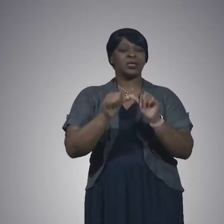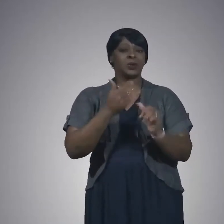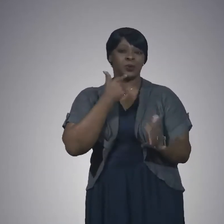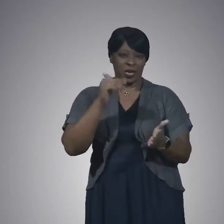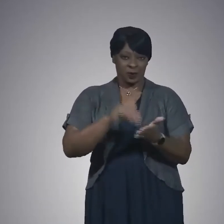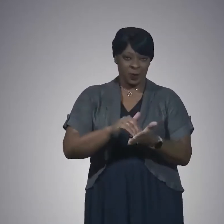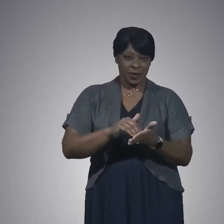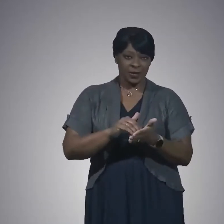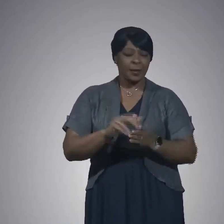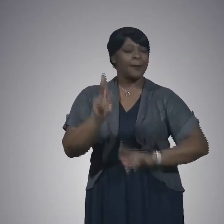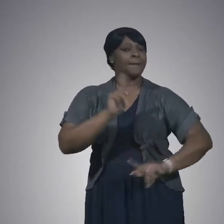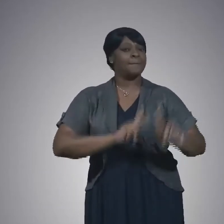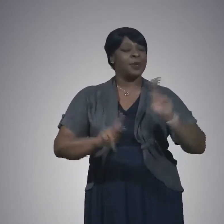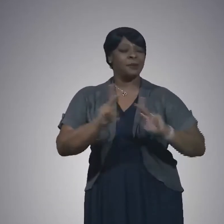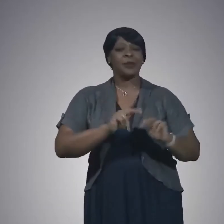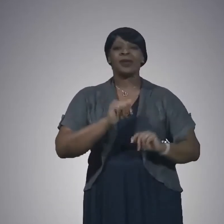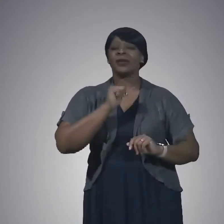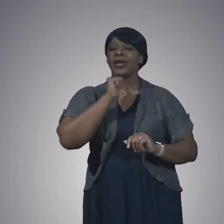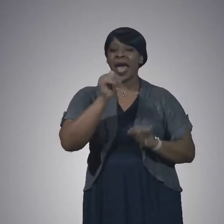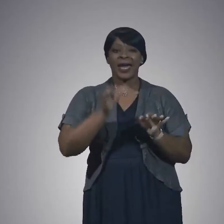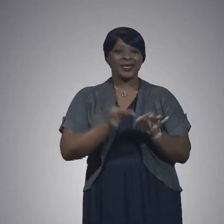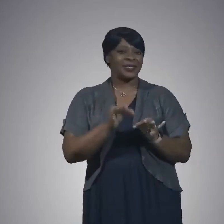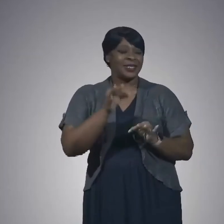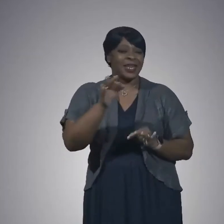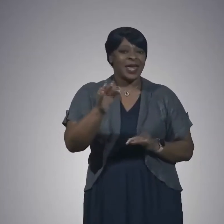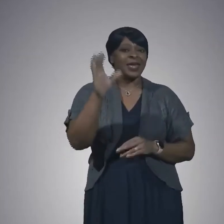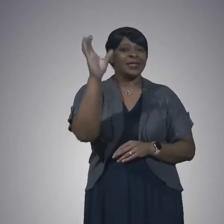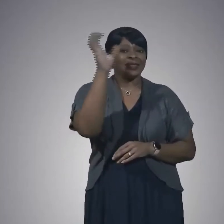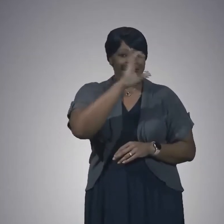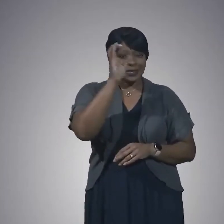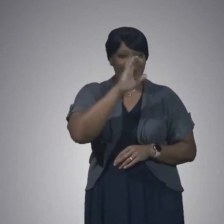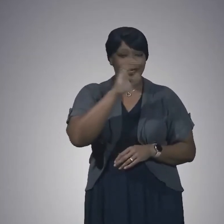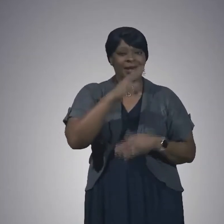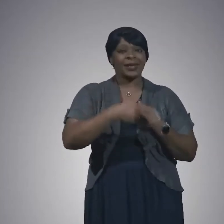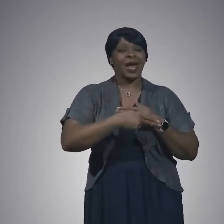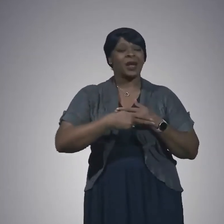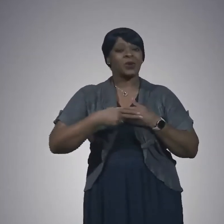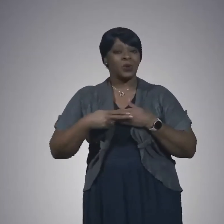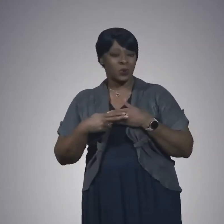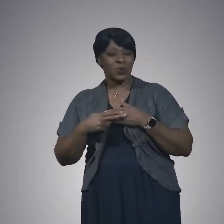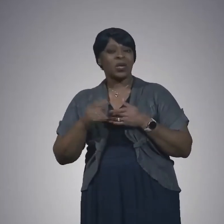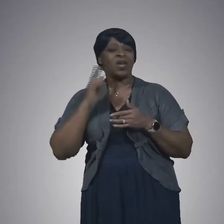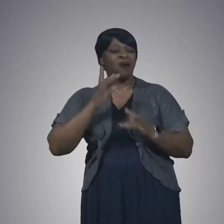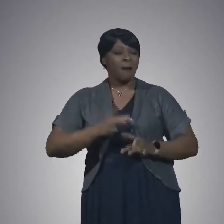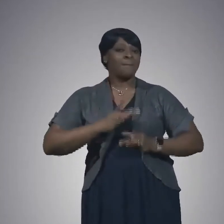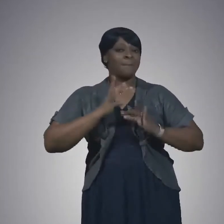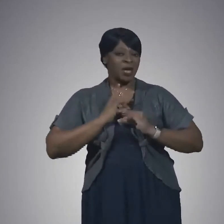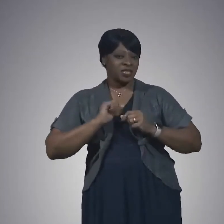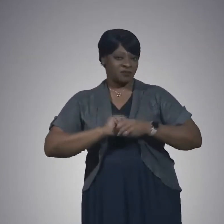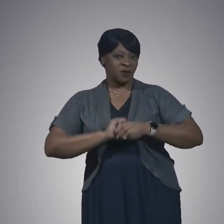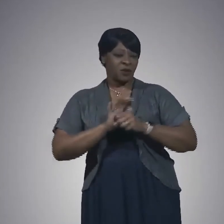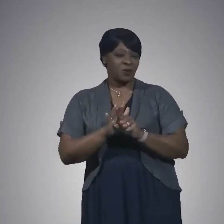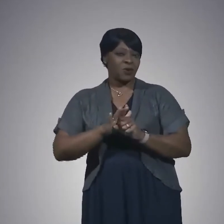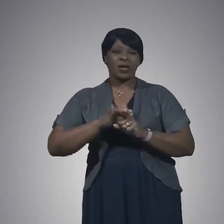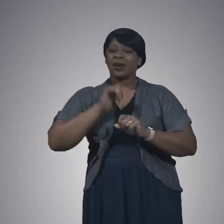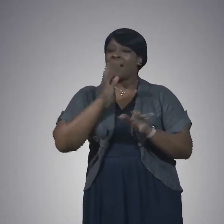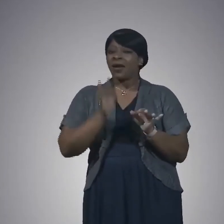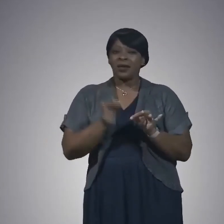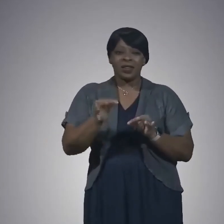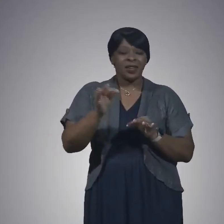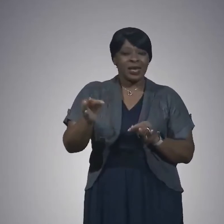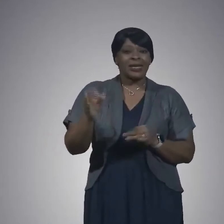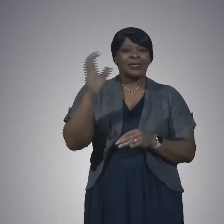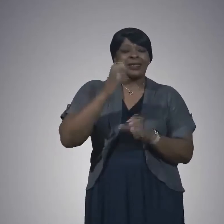is for people not to delay seeking diagnosis that they are COVID positive, not to delay